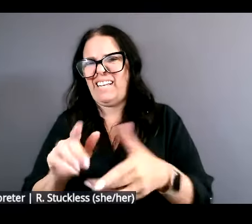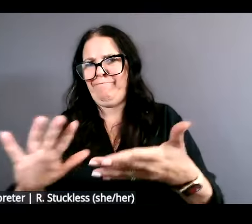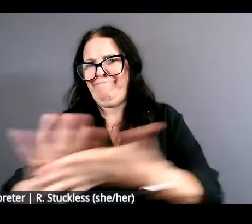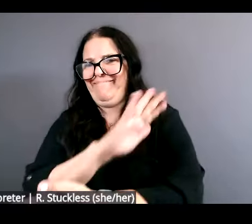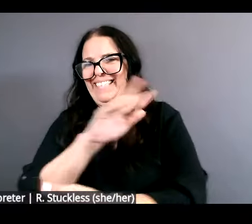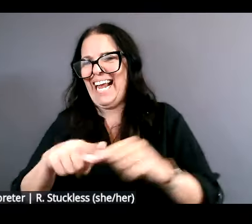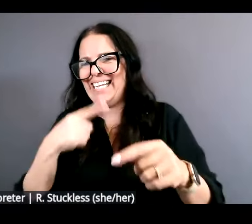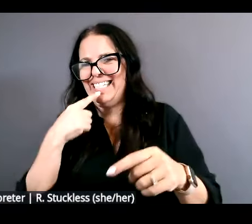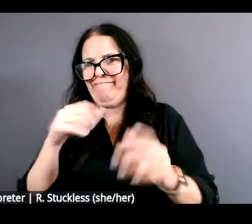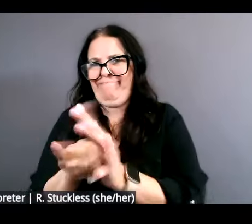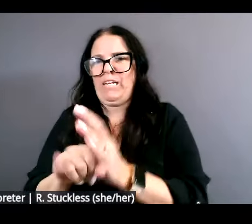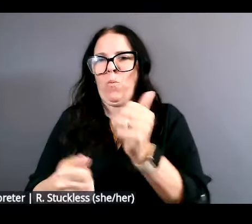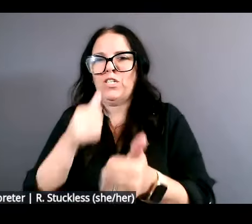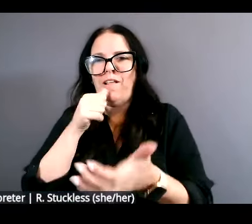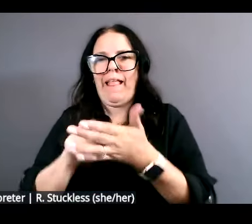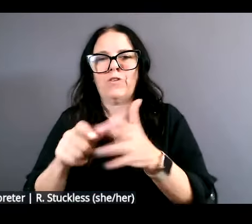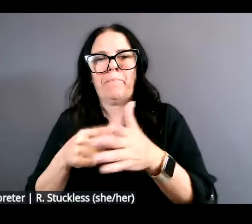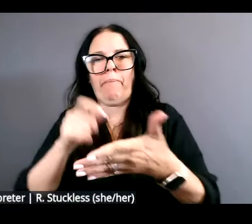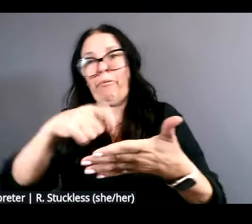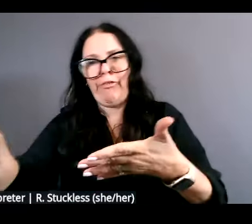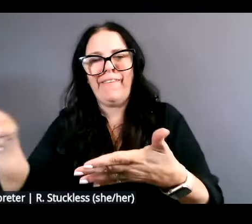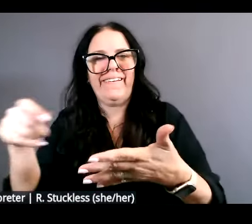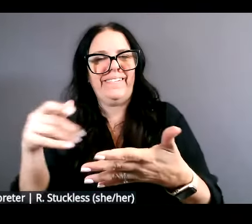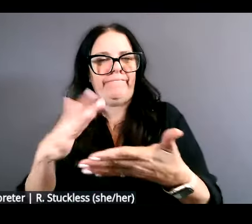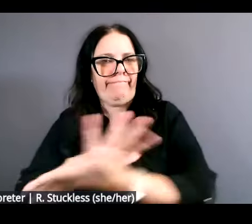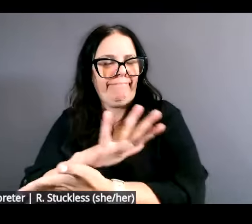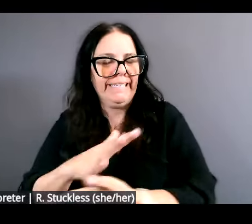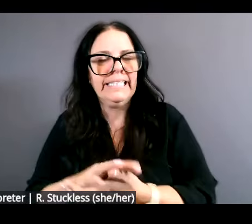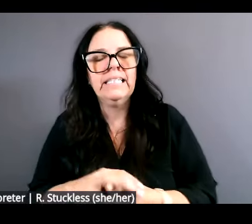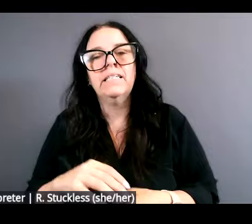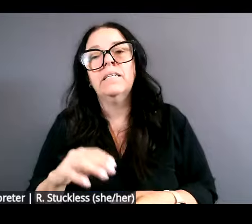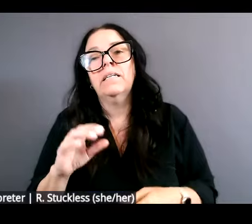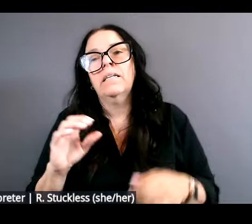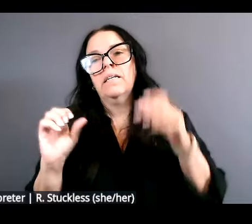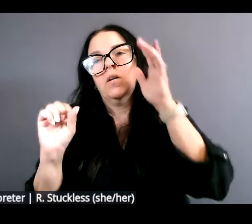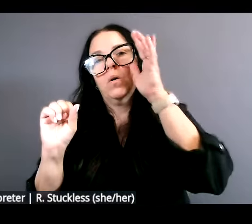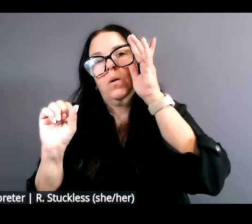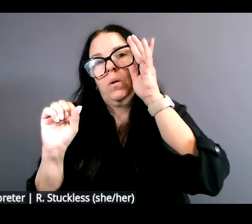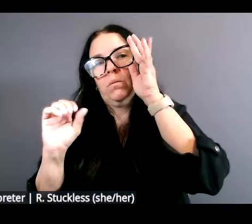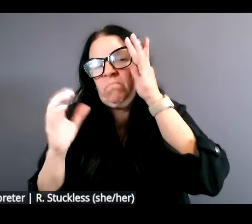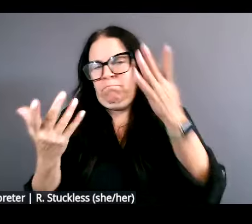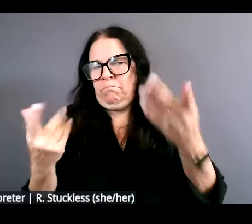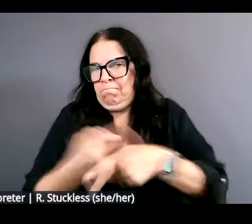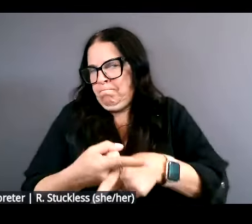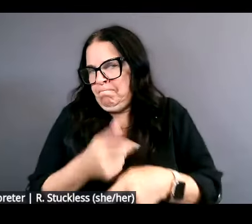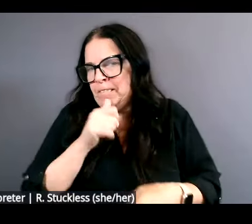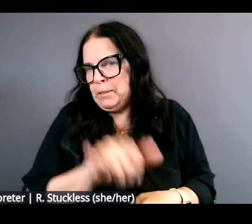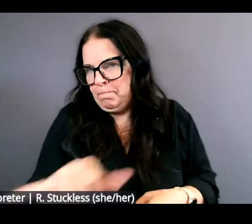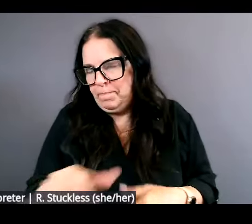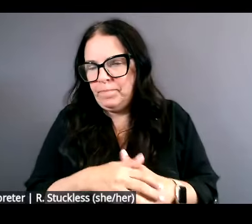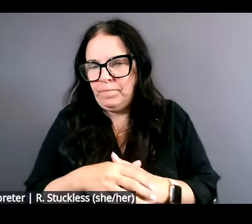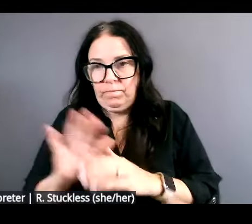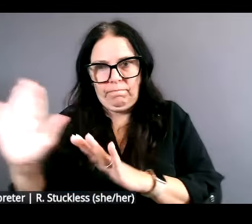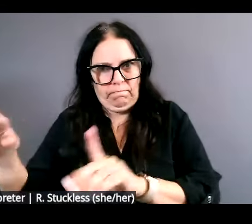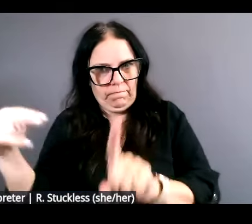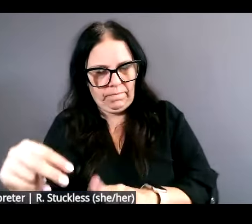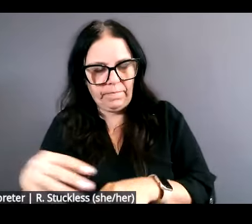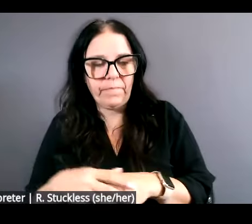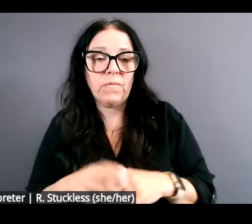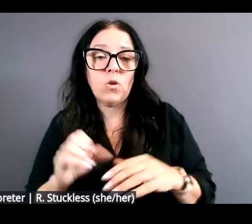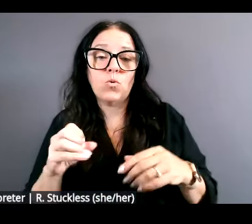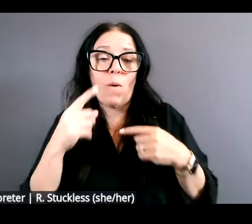so. So what I can say right now is that, at least for this one individual, these